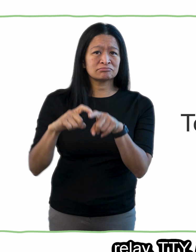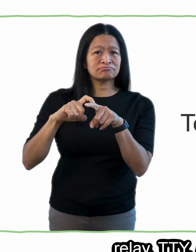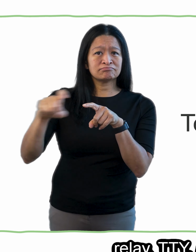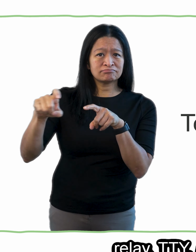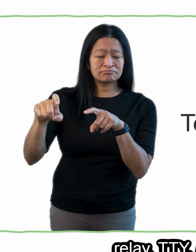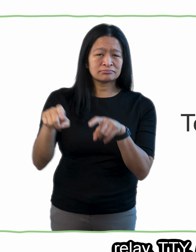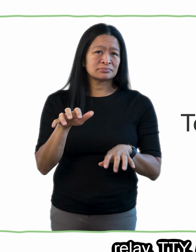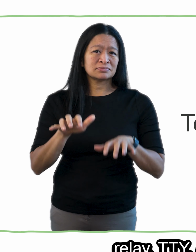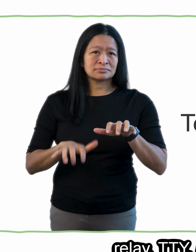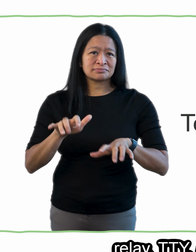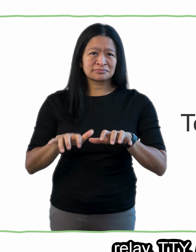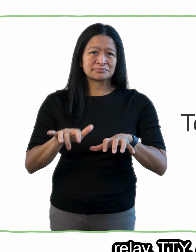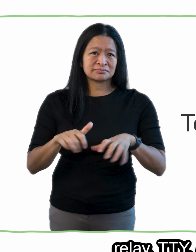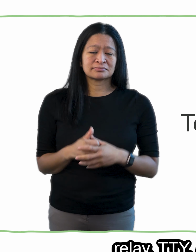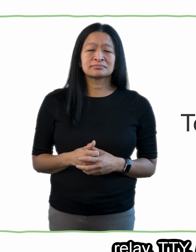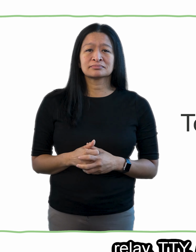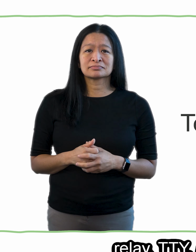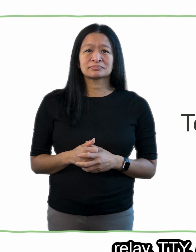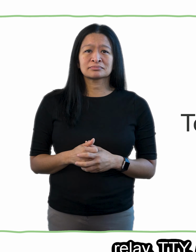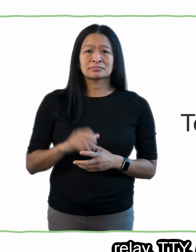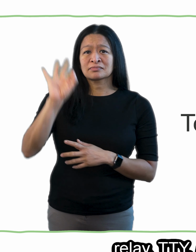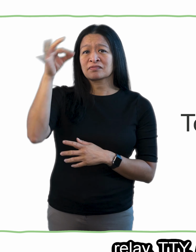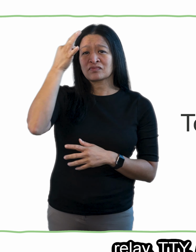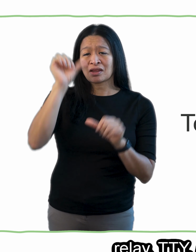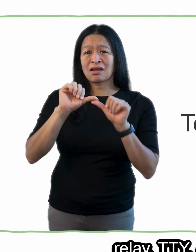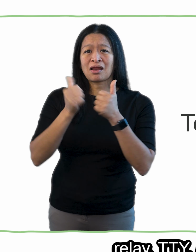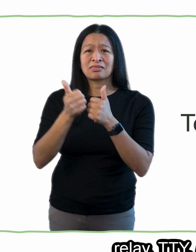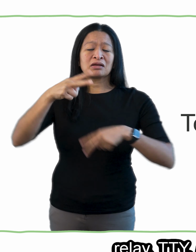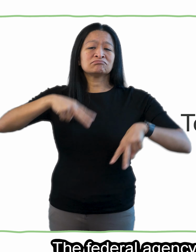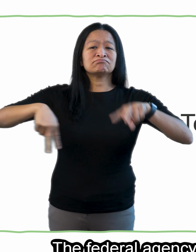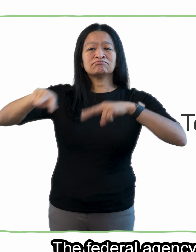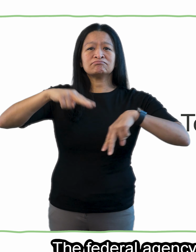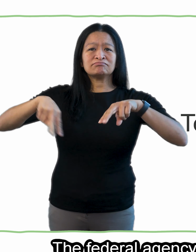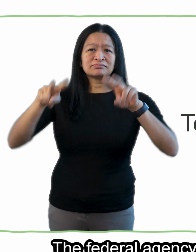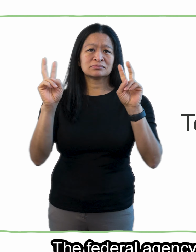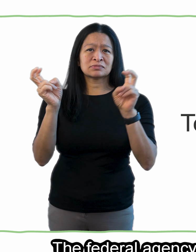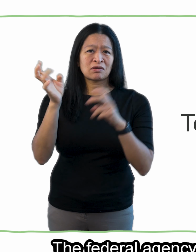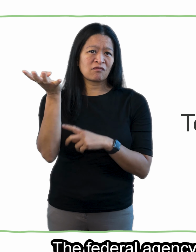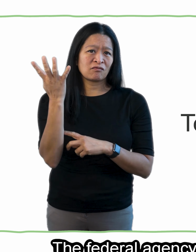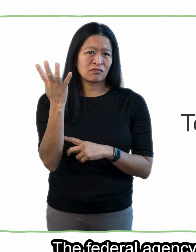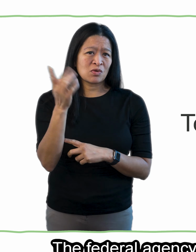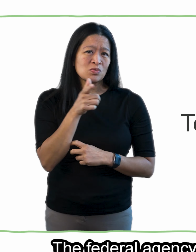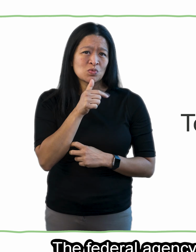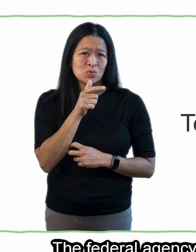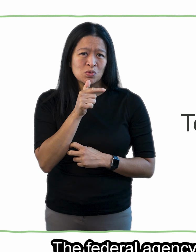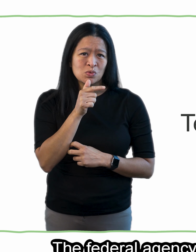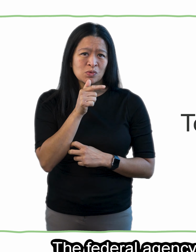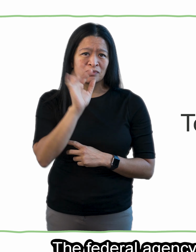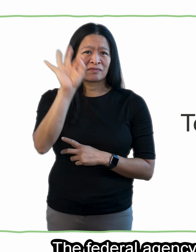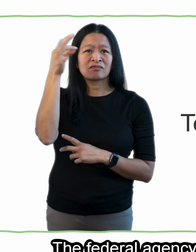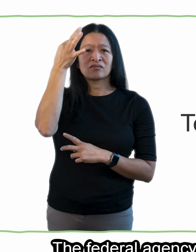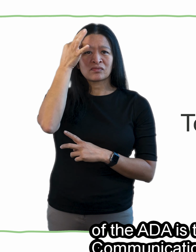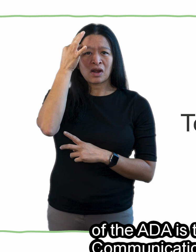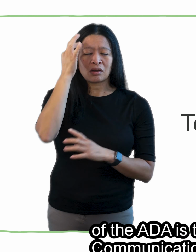relay, TTY, and captions. The federal agency that oversees Title IV of the